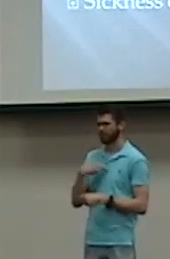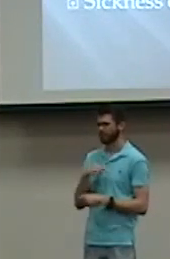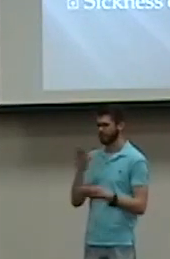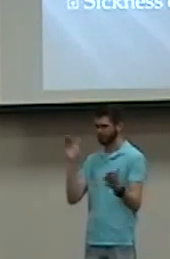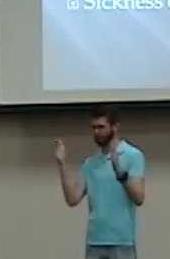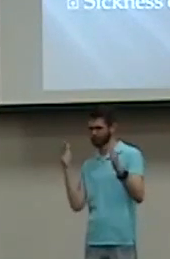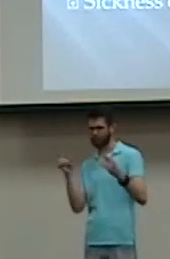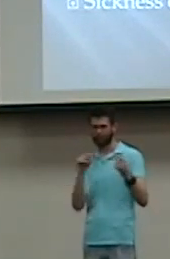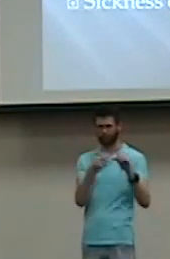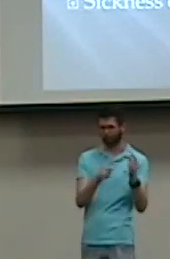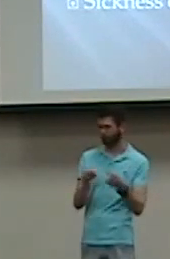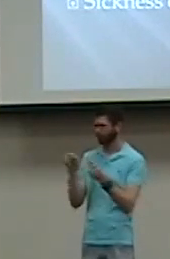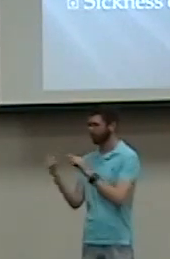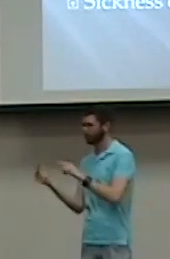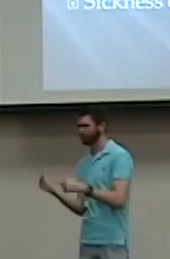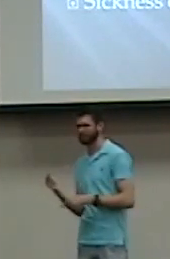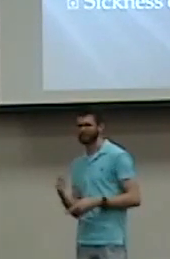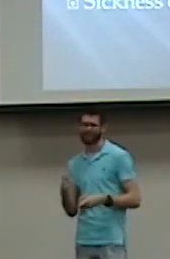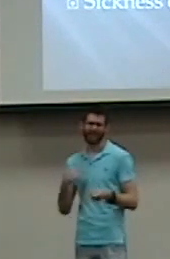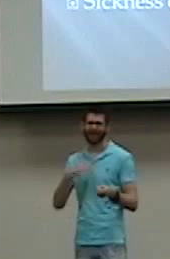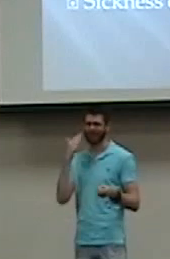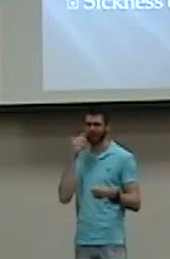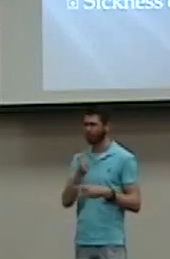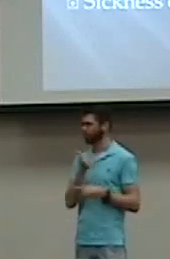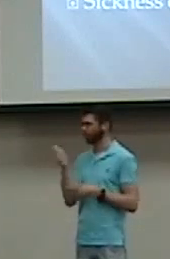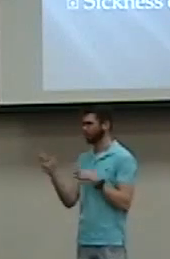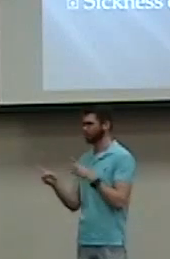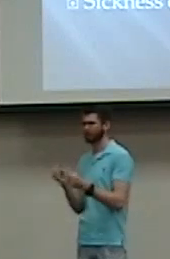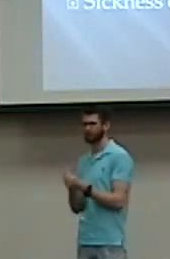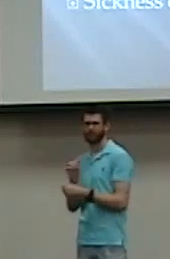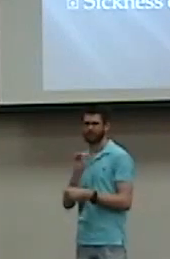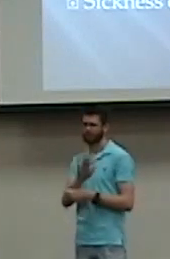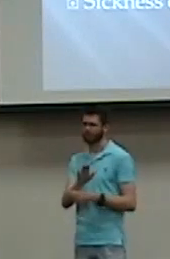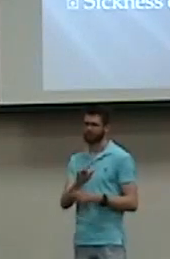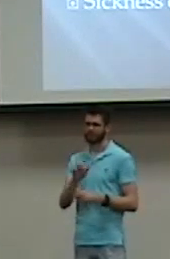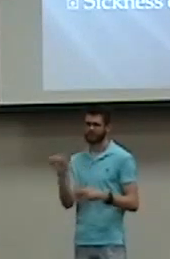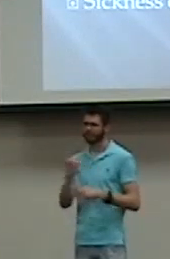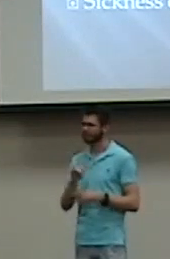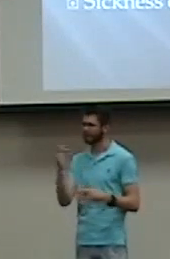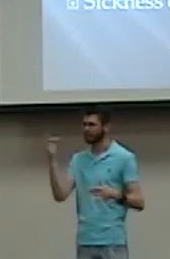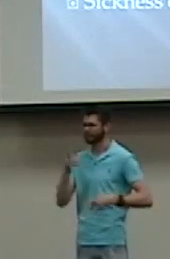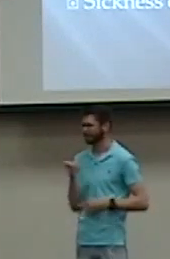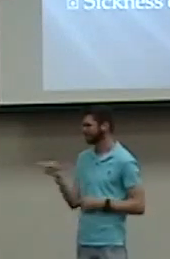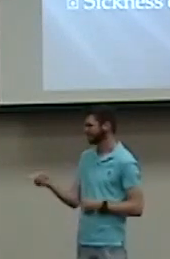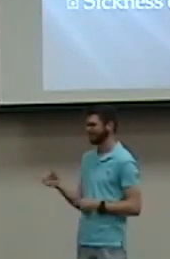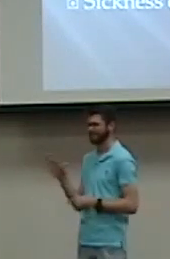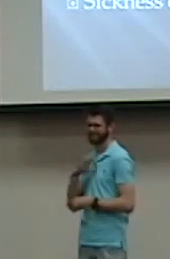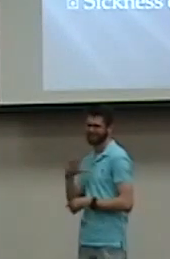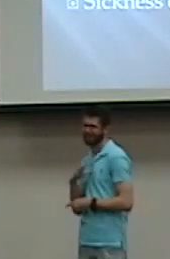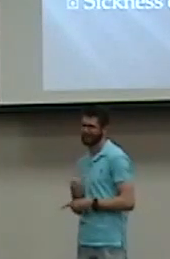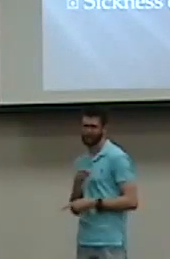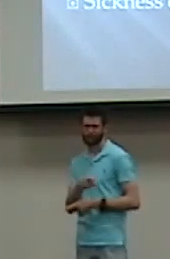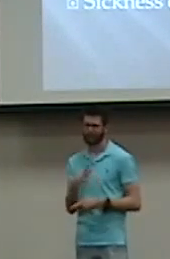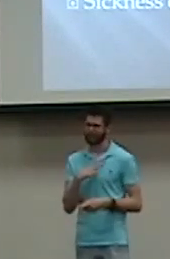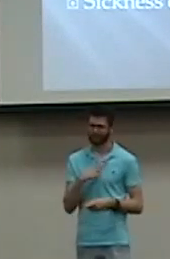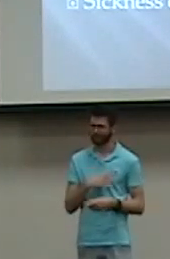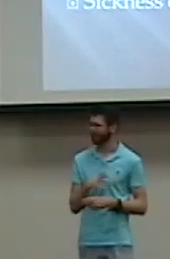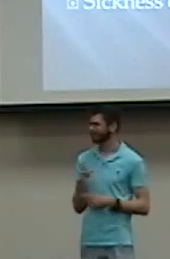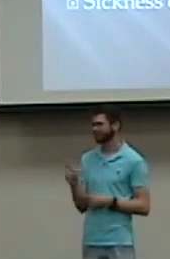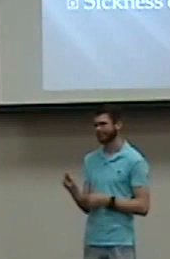and I know someone else with that condition. We need to be aware and speak hope to that, because they're going through this process